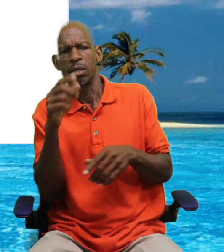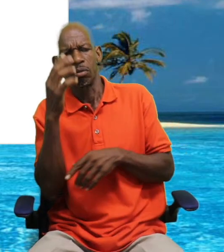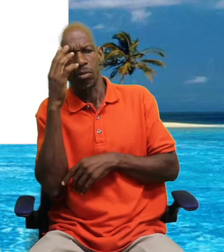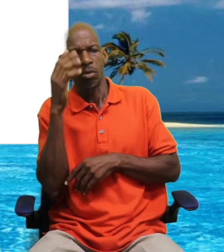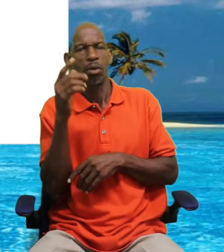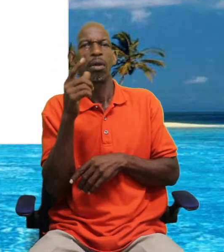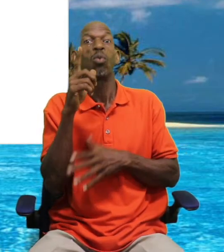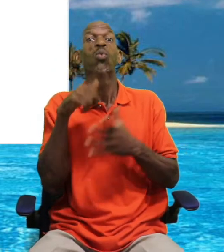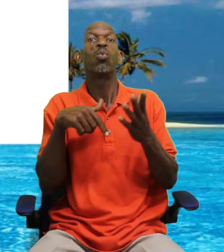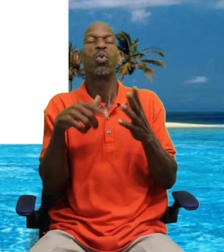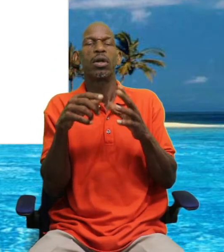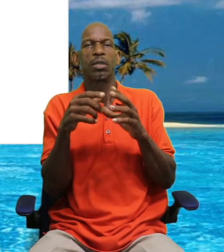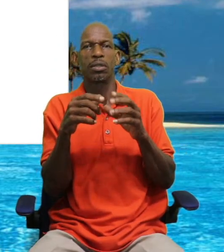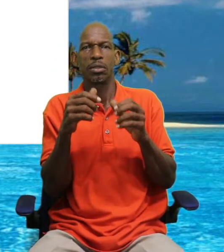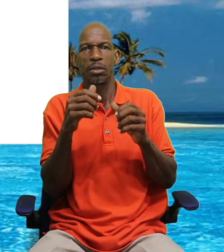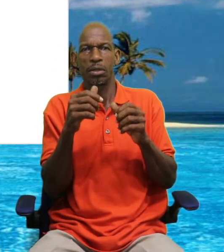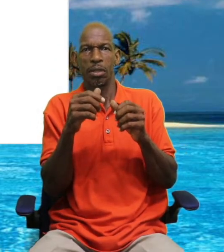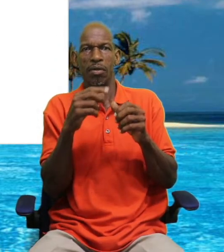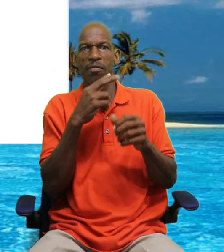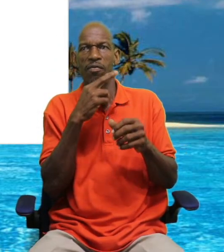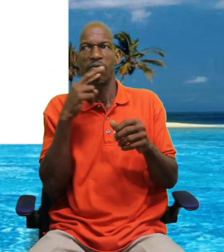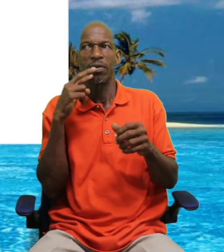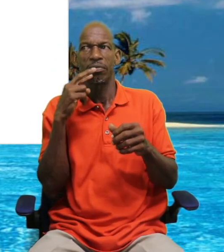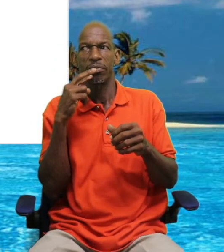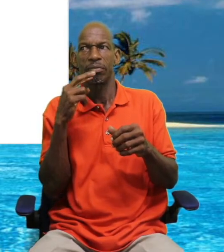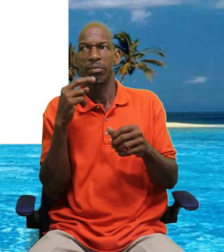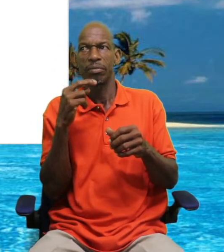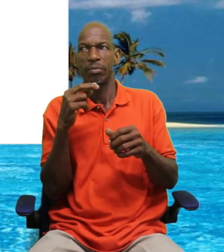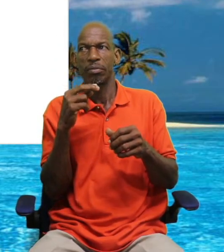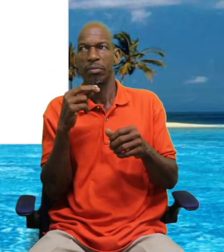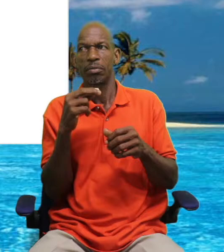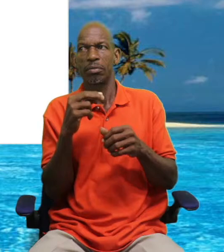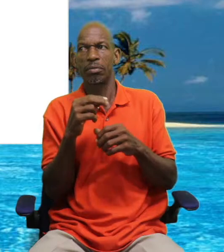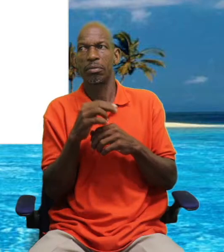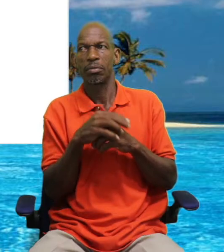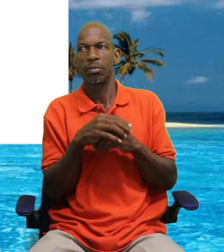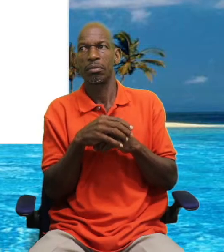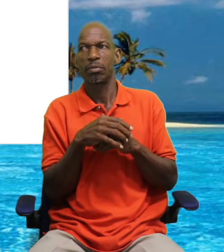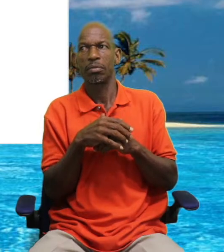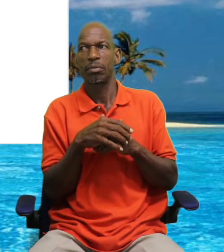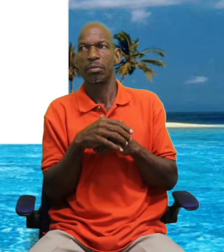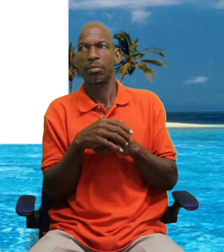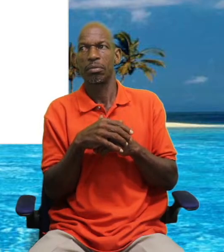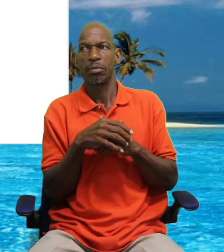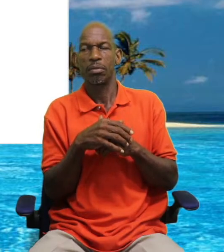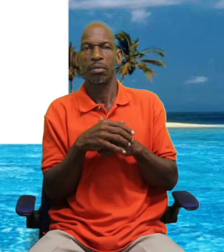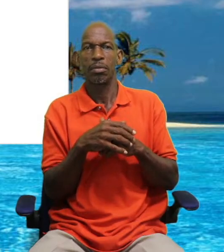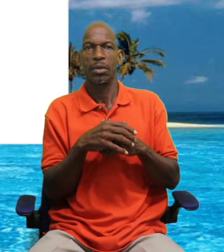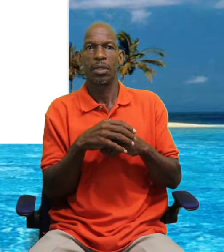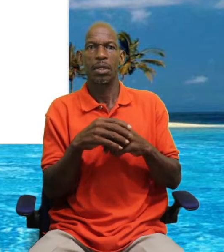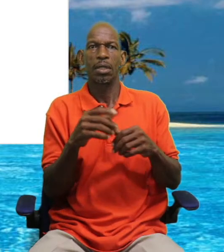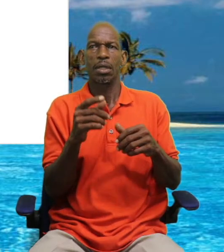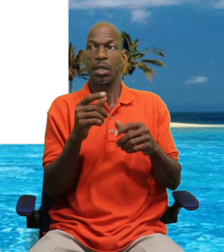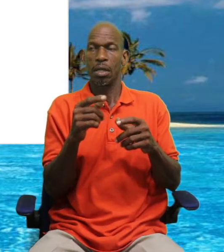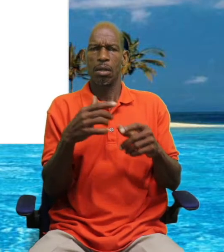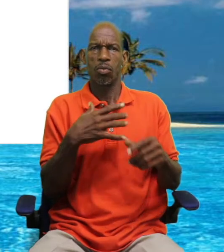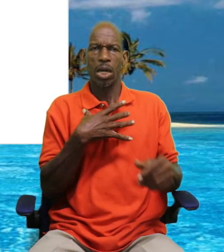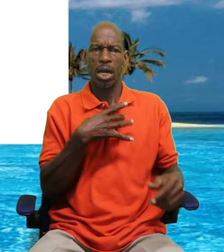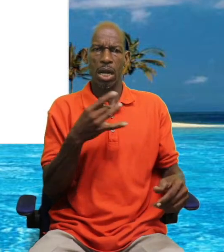word. So I'm circling the verb. So the verb in the sentence here is the word like.